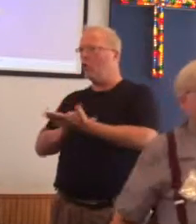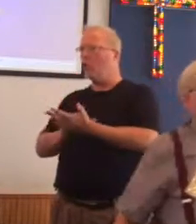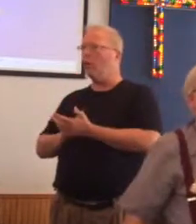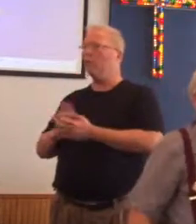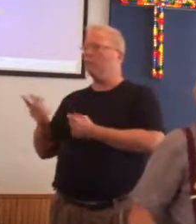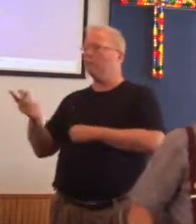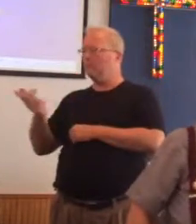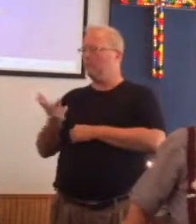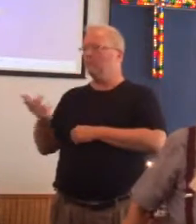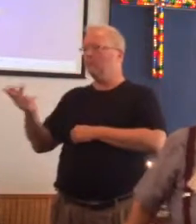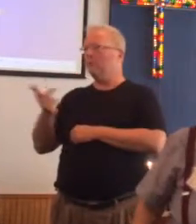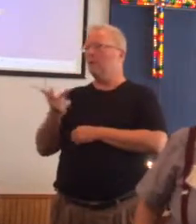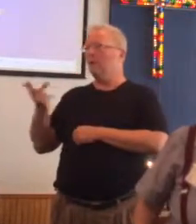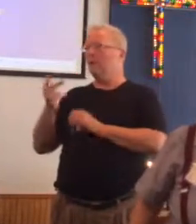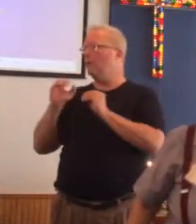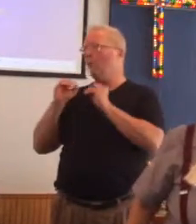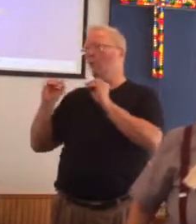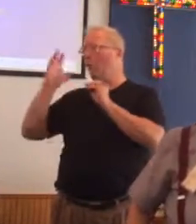alone.